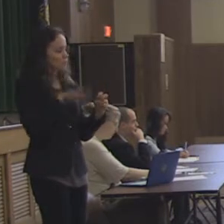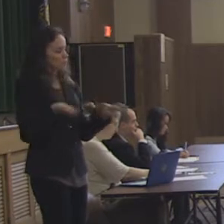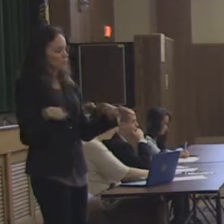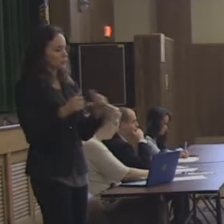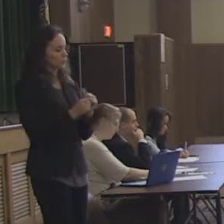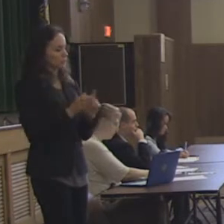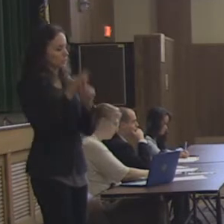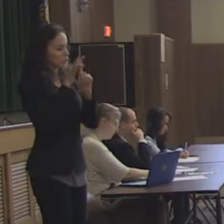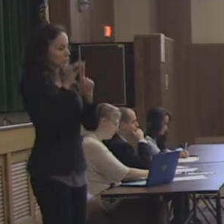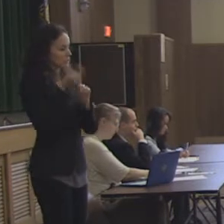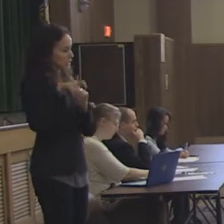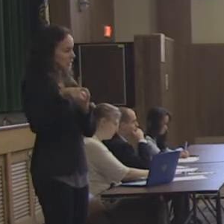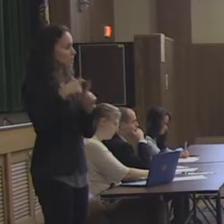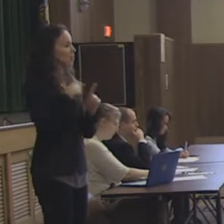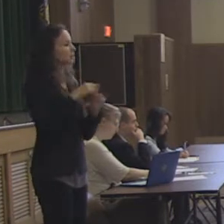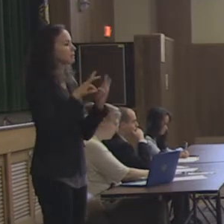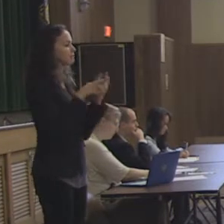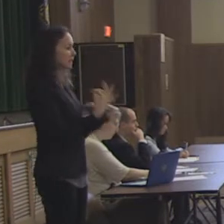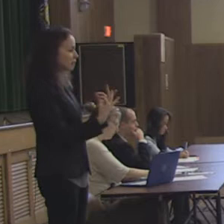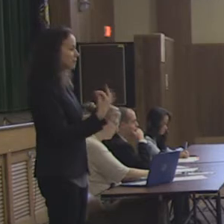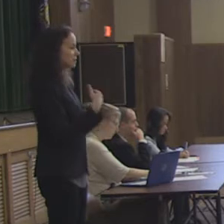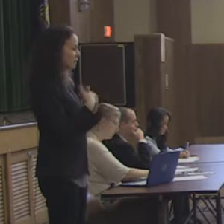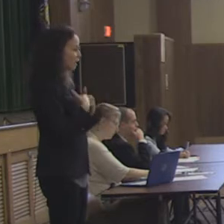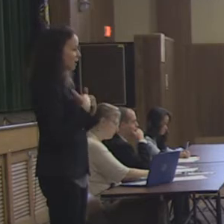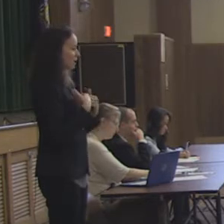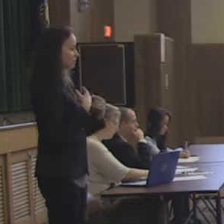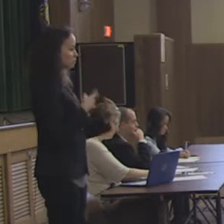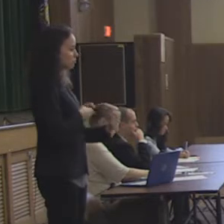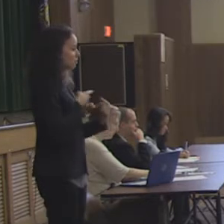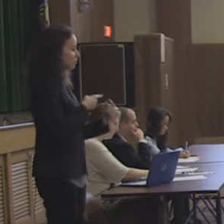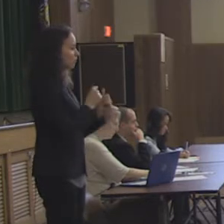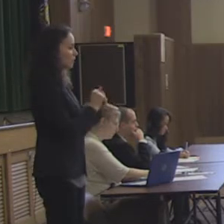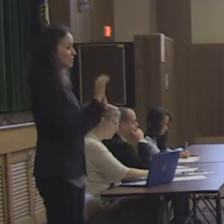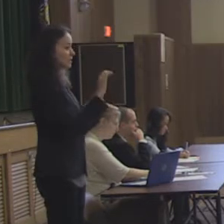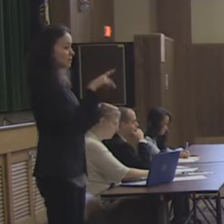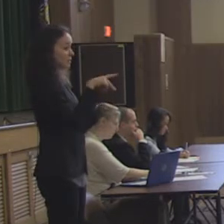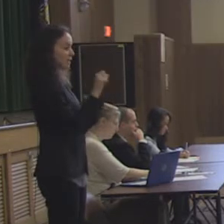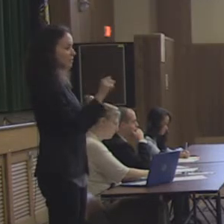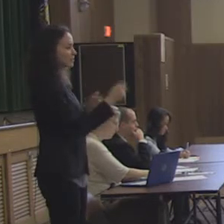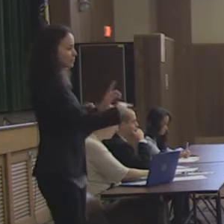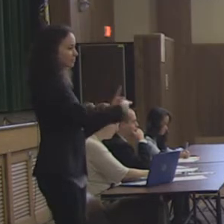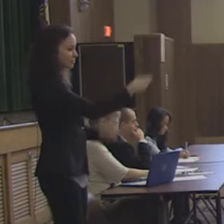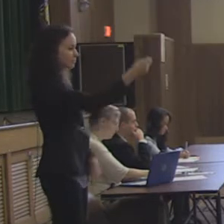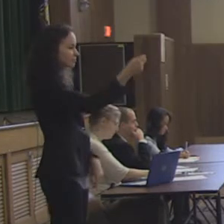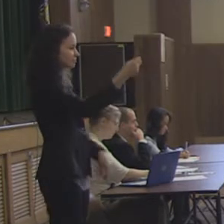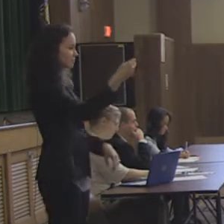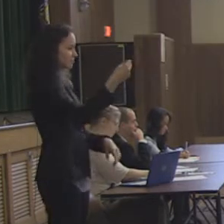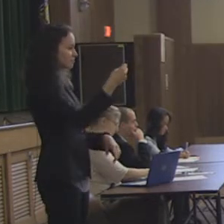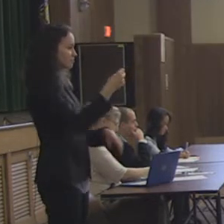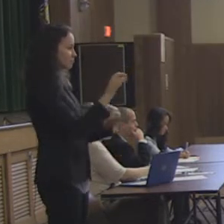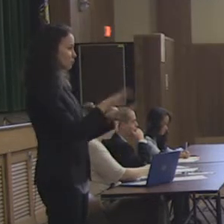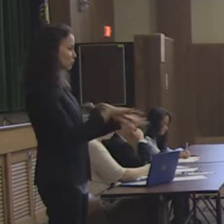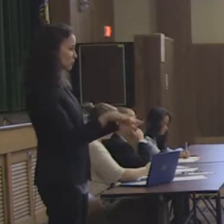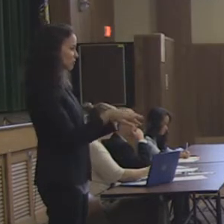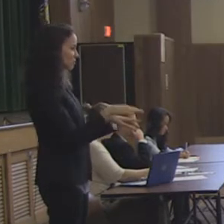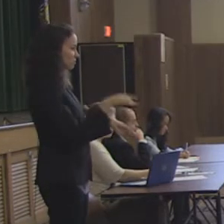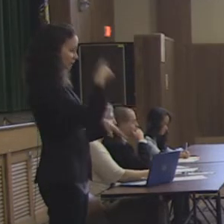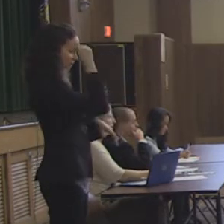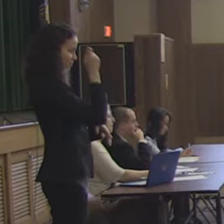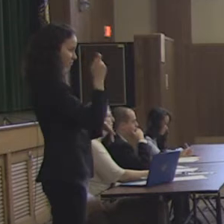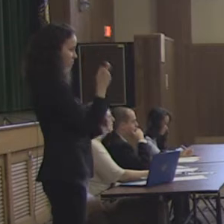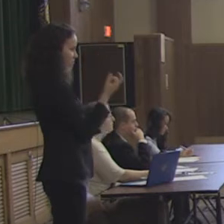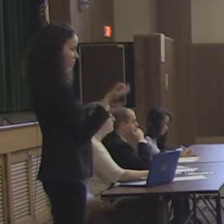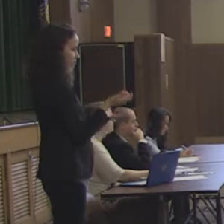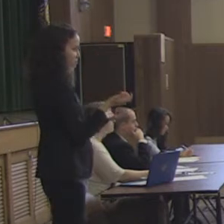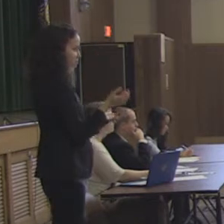also for families who've had trouble with CPS, who've had their children removed by CPS. Mm-hmm. So how do we